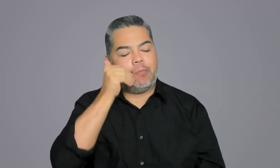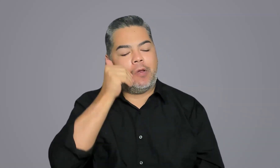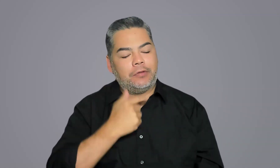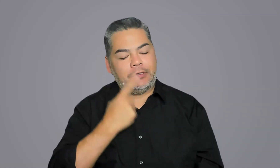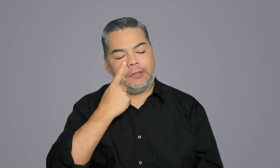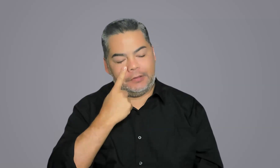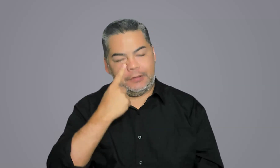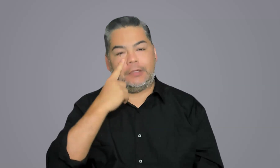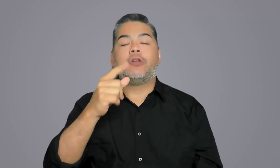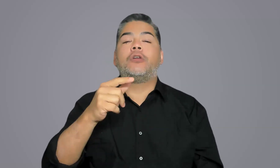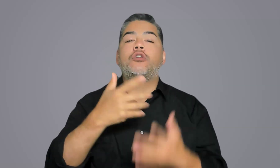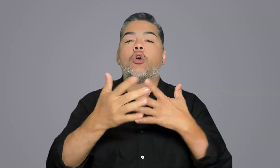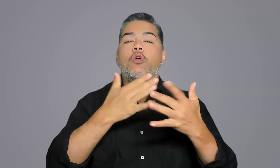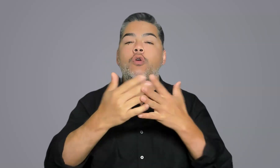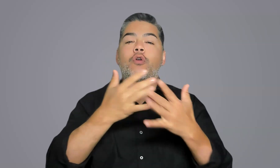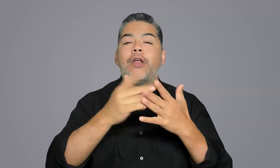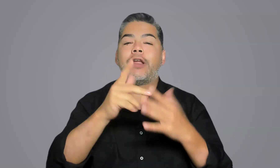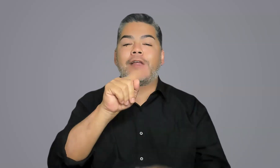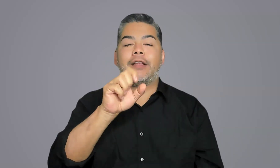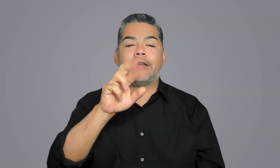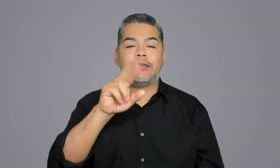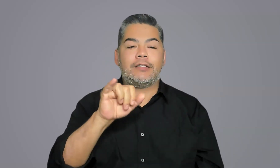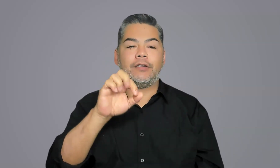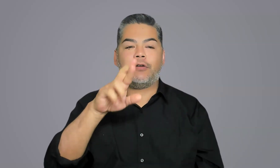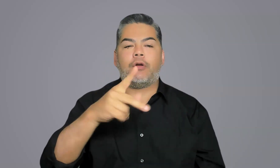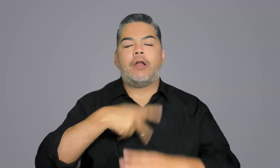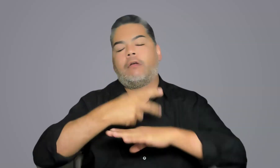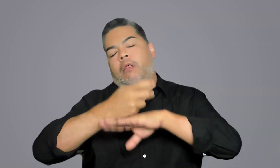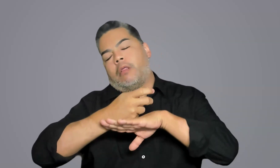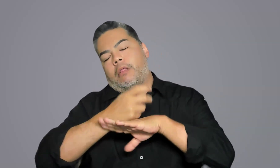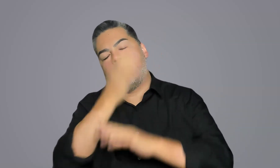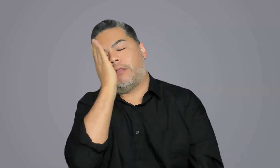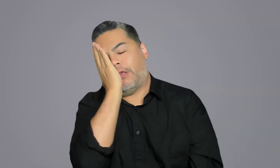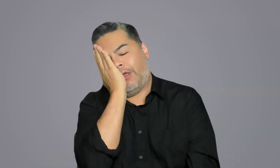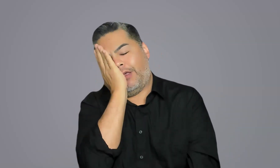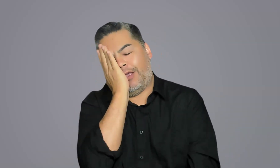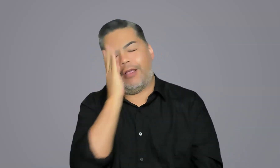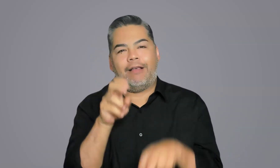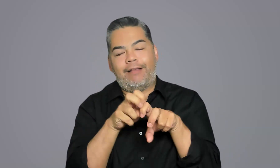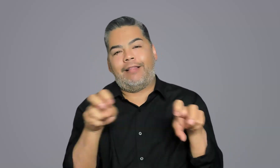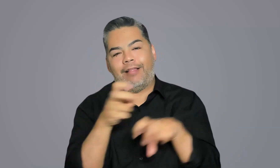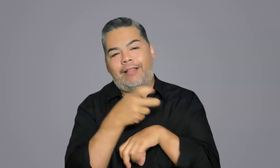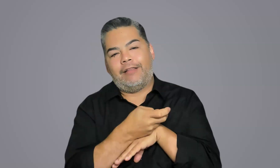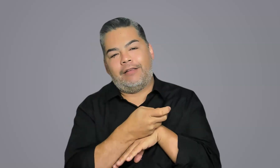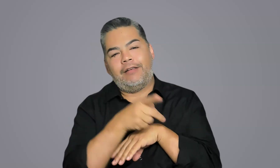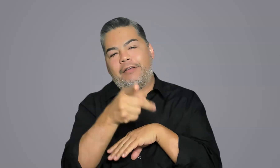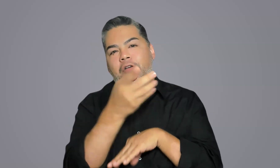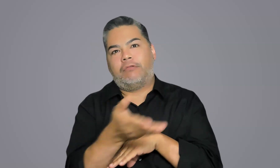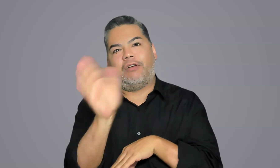Bull Terrier. The picture is her lying on our sofa, fast asleep, and really kind of sums up what she does on pretty much a daily